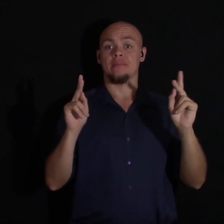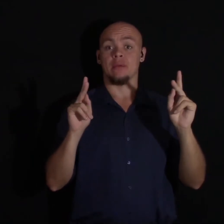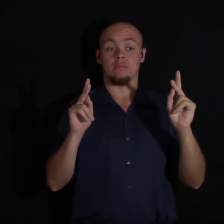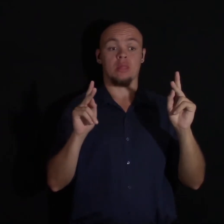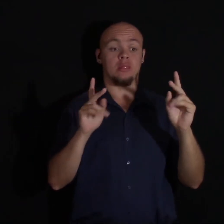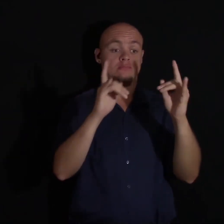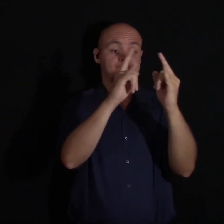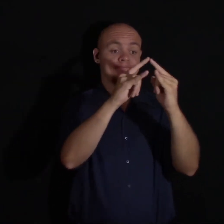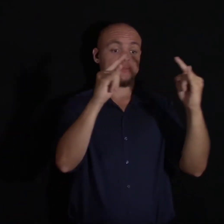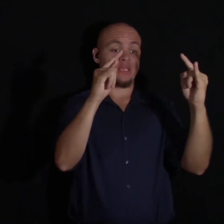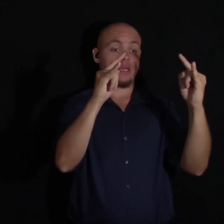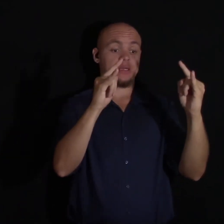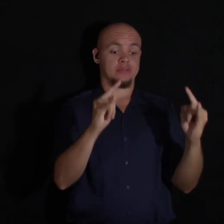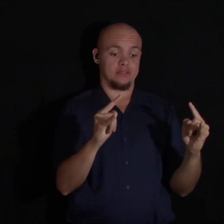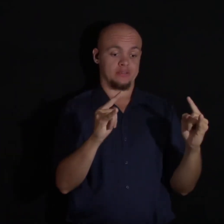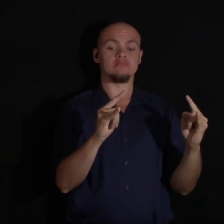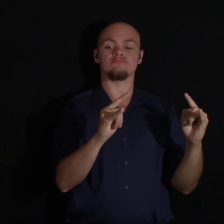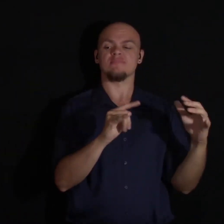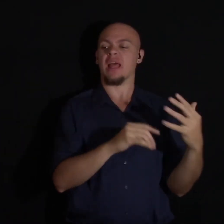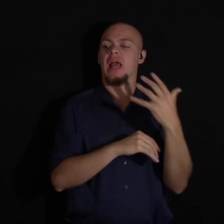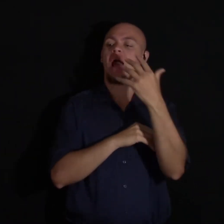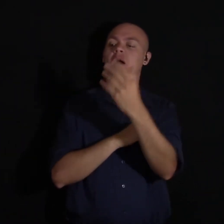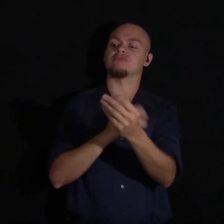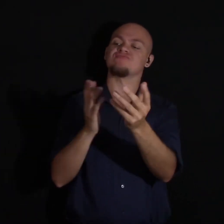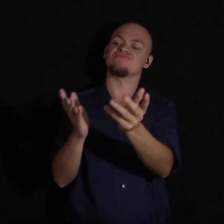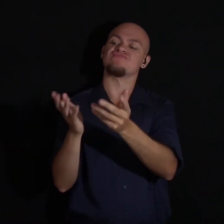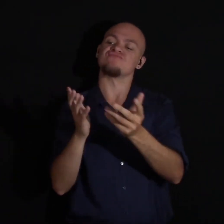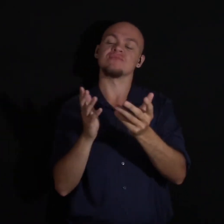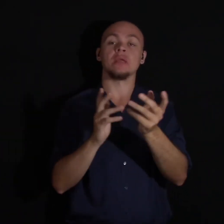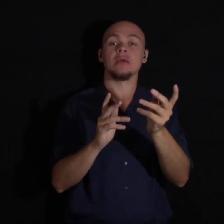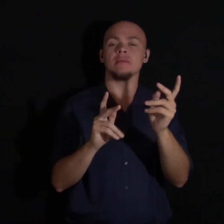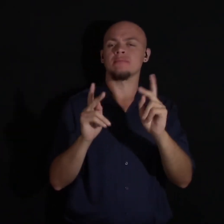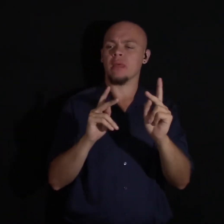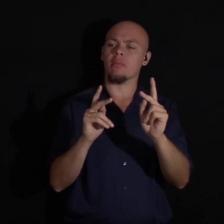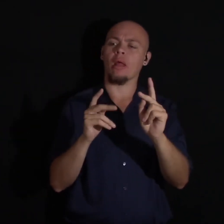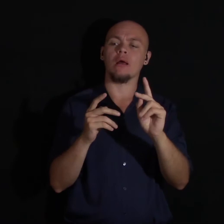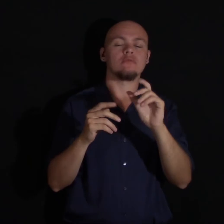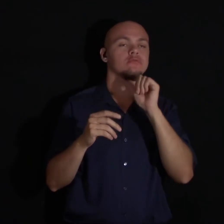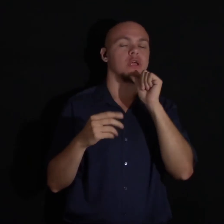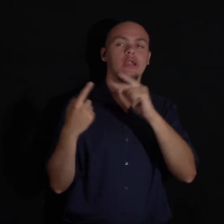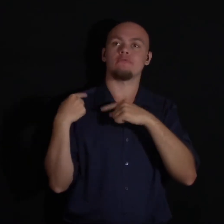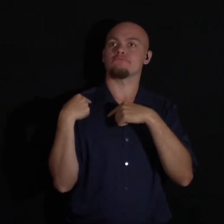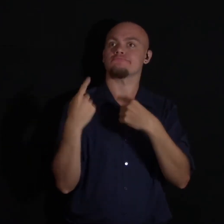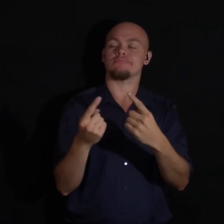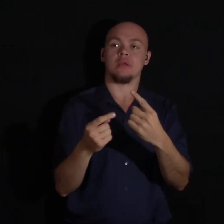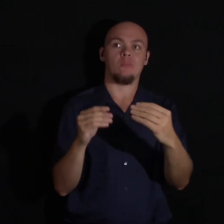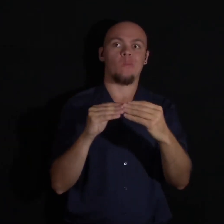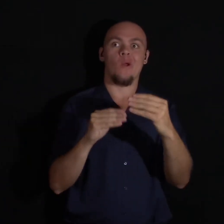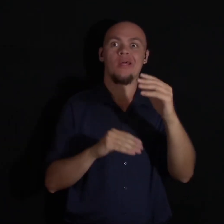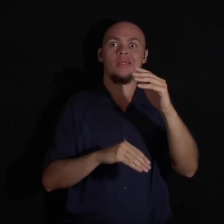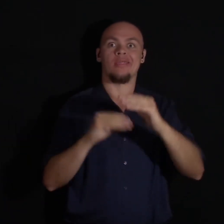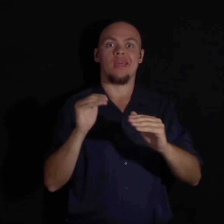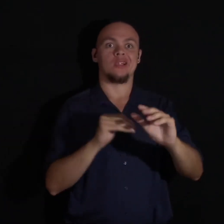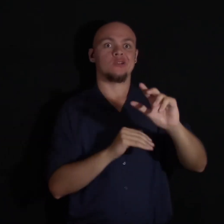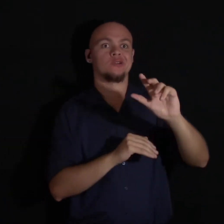of the tent so we could hear each other talk and catch up with classmates that we had not seen in more than 2 decades.